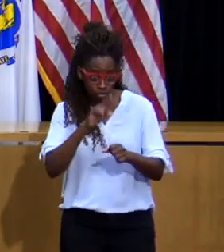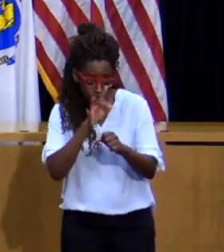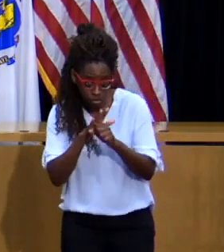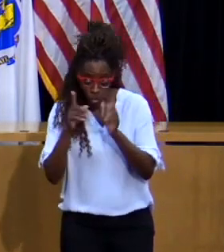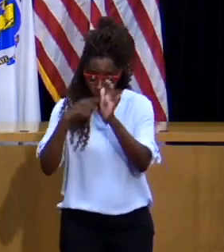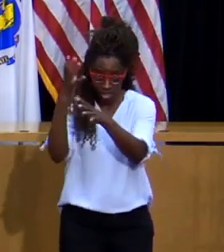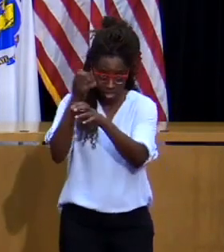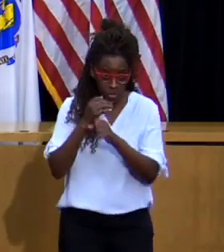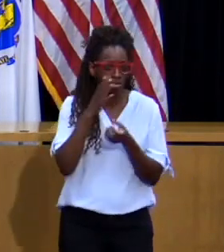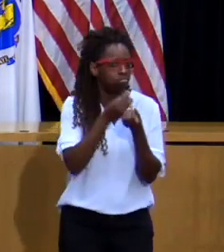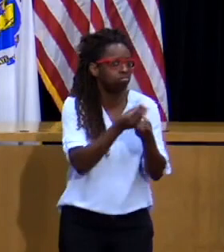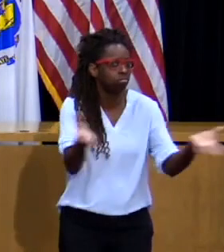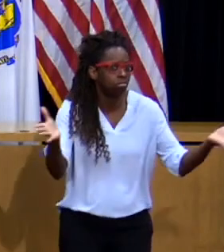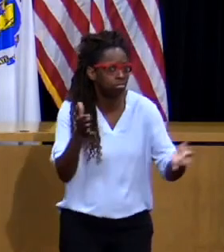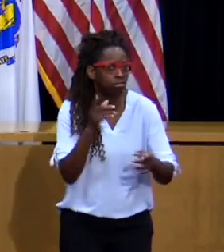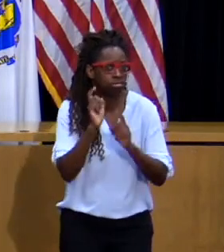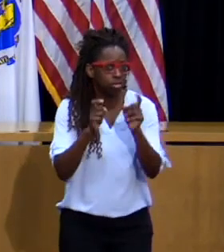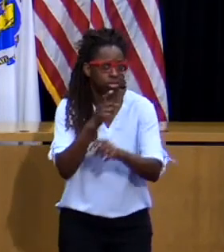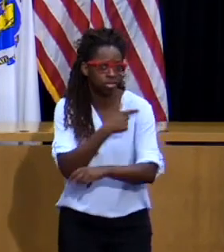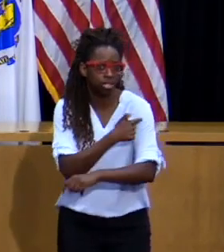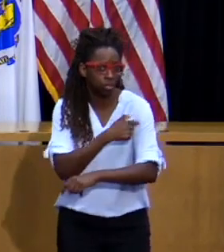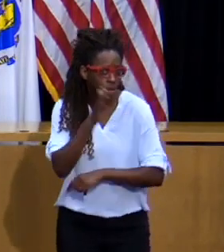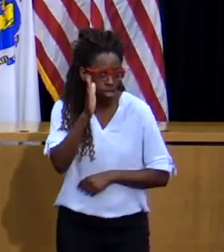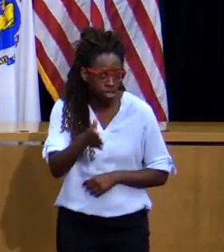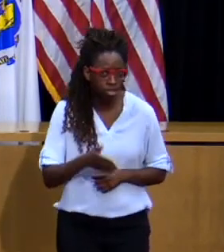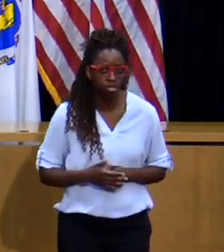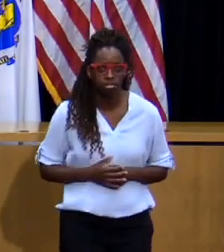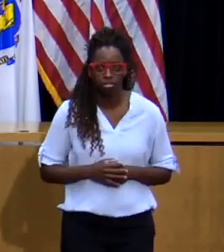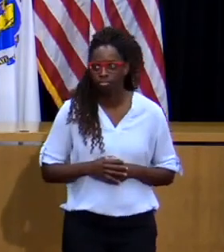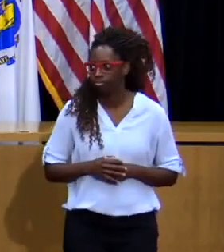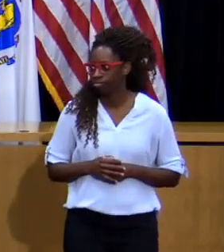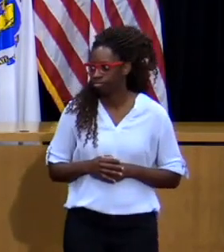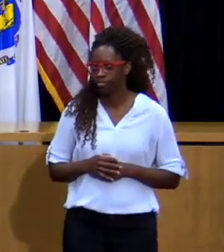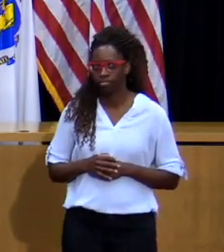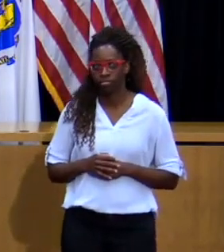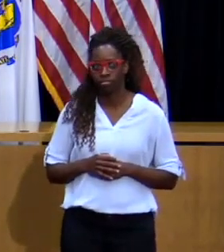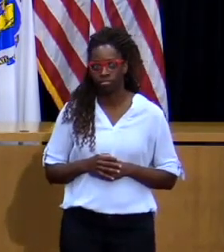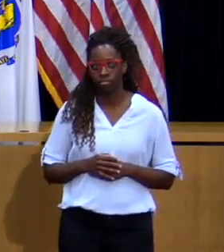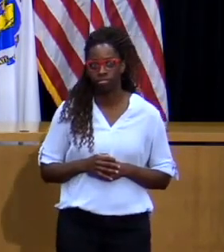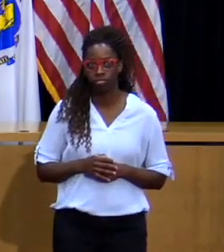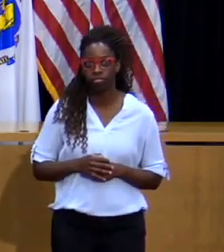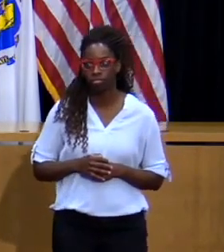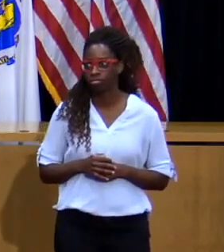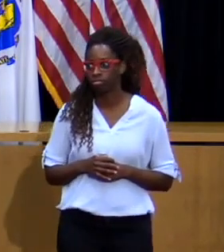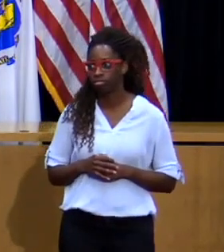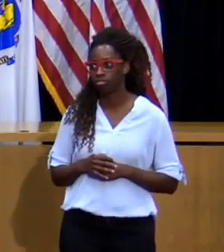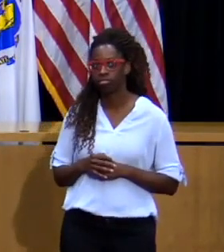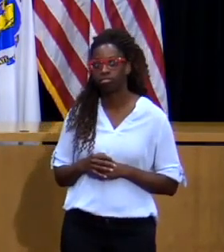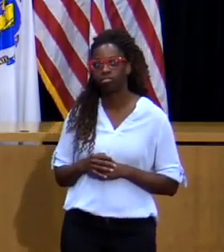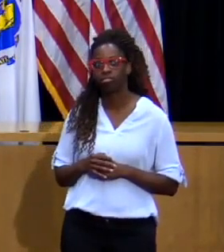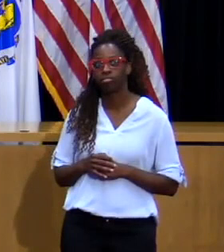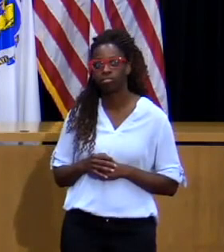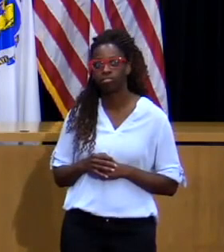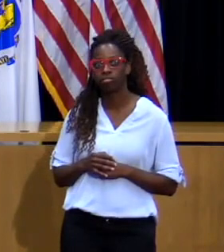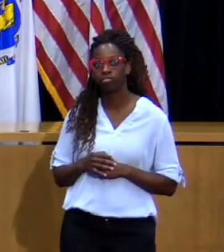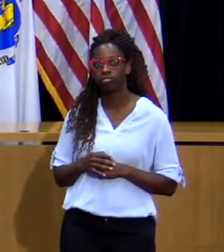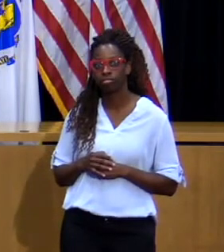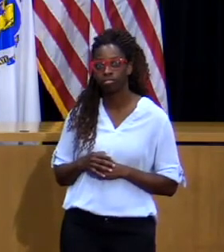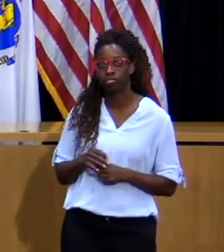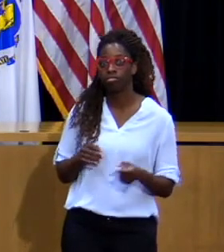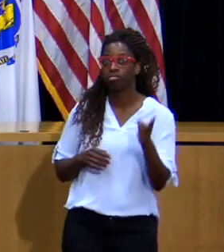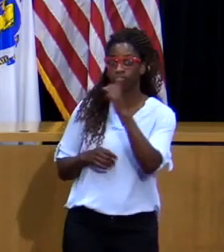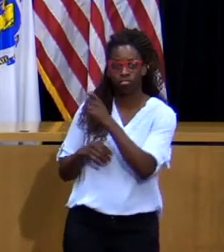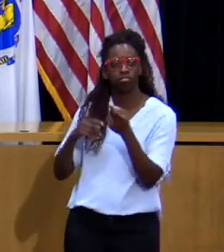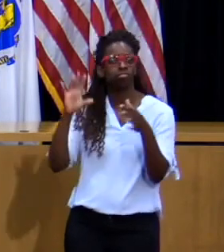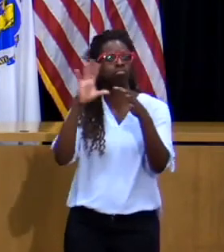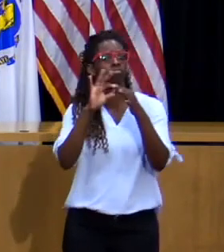Dr. Binger, could you speak to the additional 20%? Sorry. The trust factor, that's going to be a huge hurdle